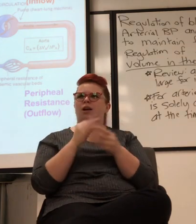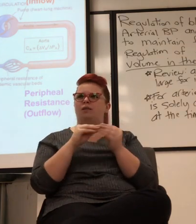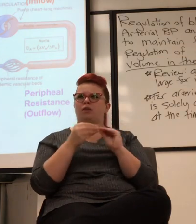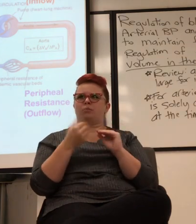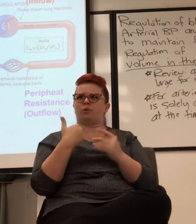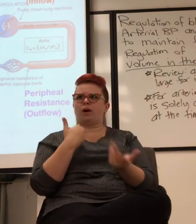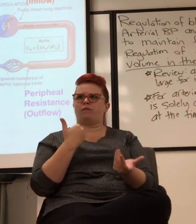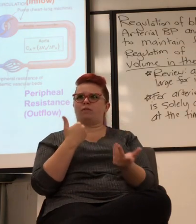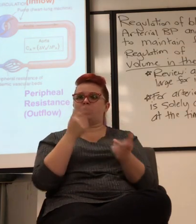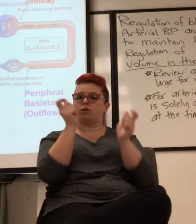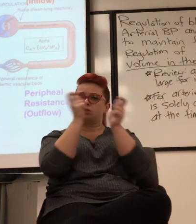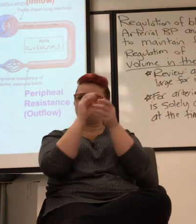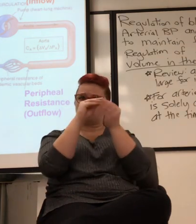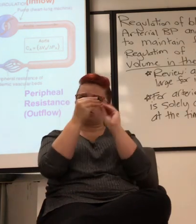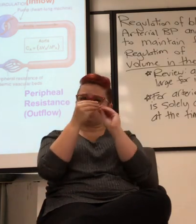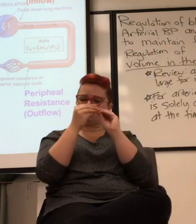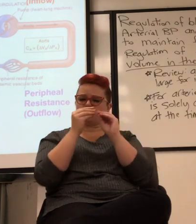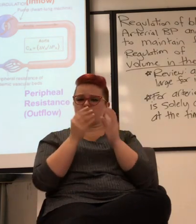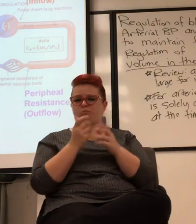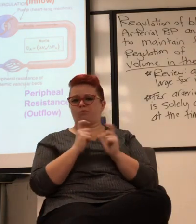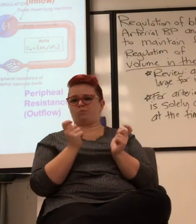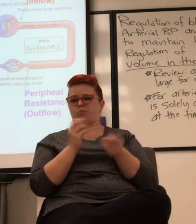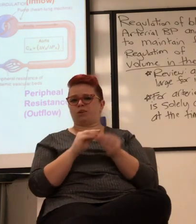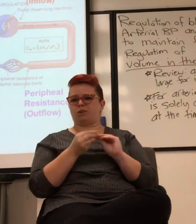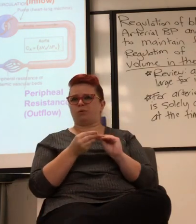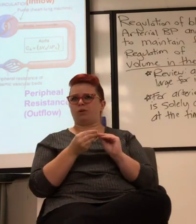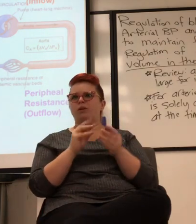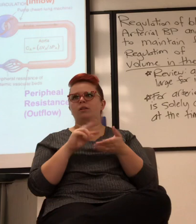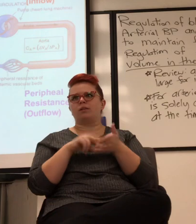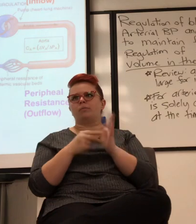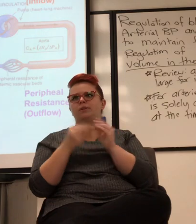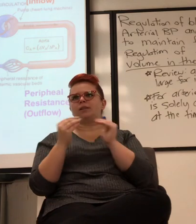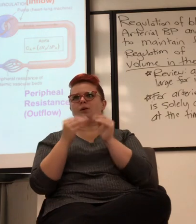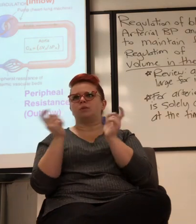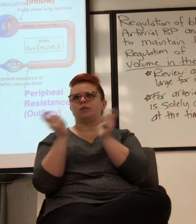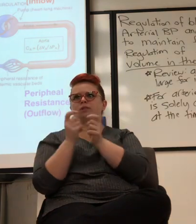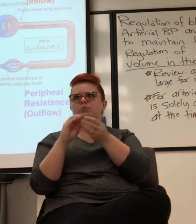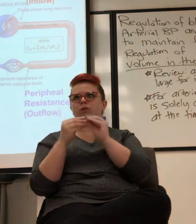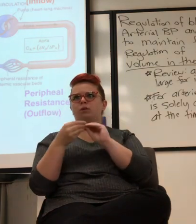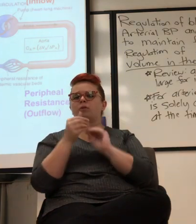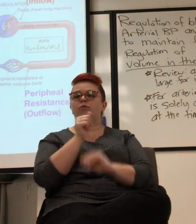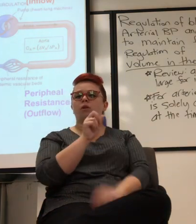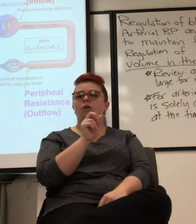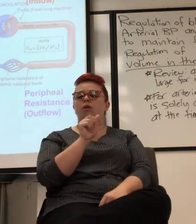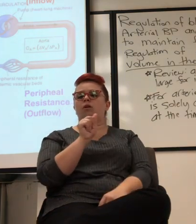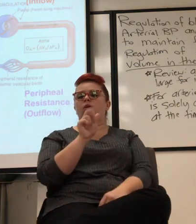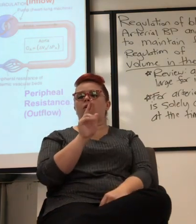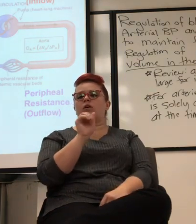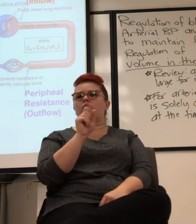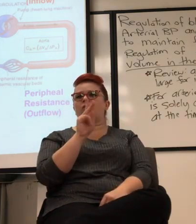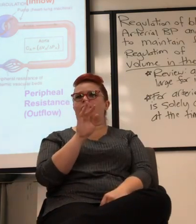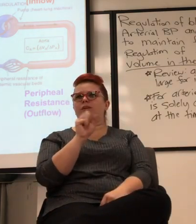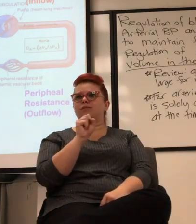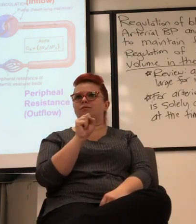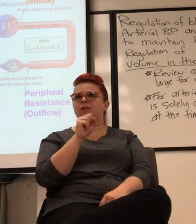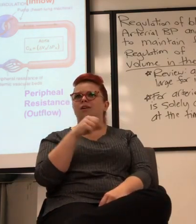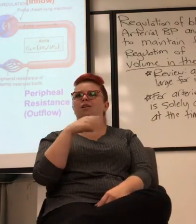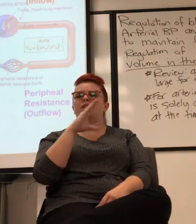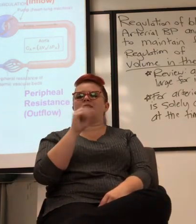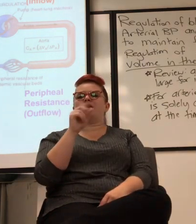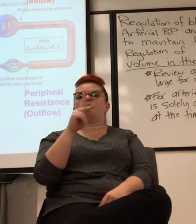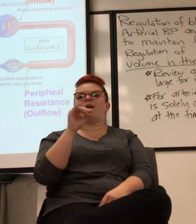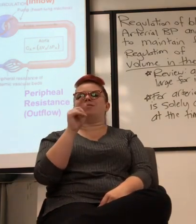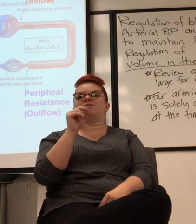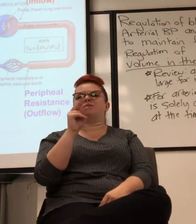Divide a small number by a large number gives you a very small number. So we say for arteries, the capacitance is small. That's what I've been